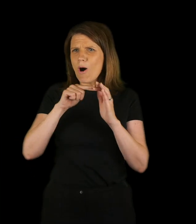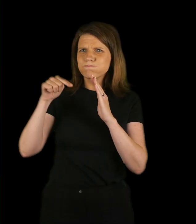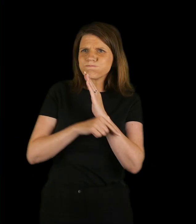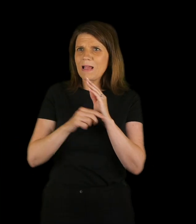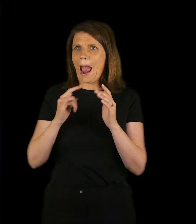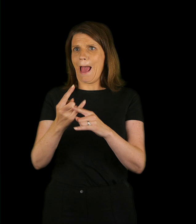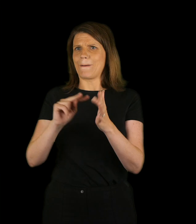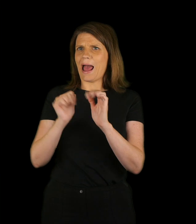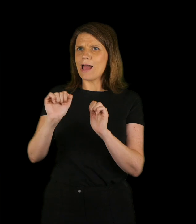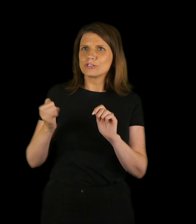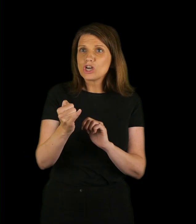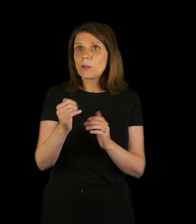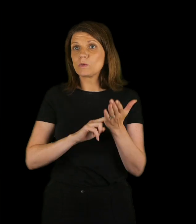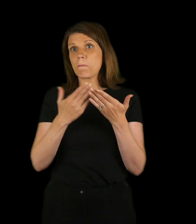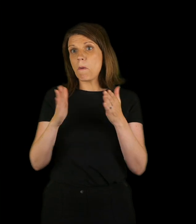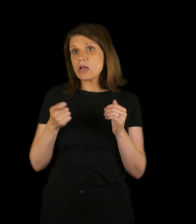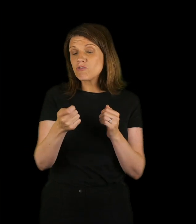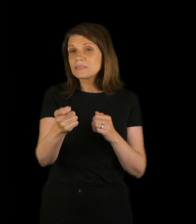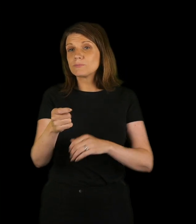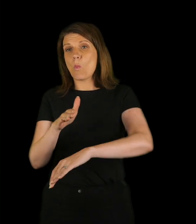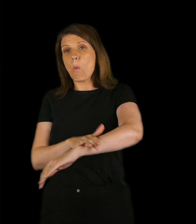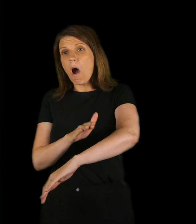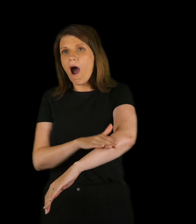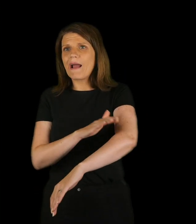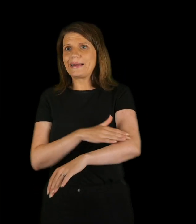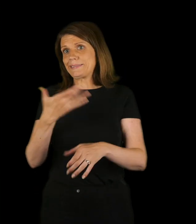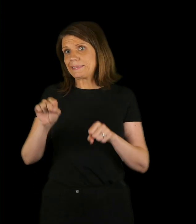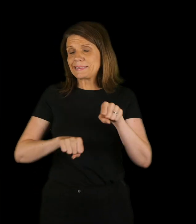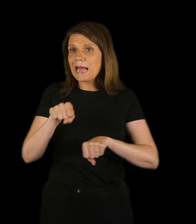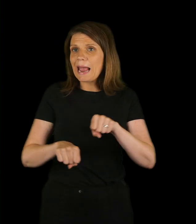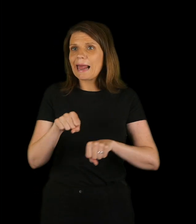Explore advanced options to further plan your journey.